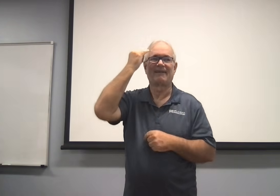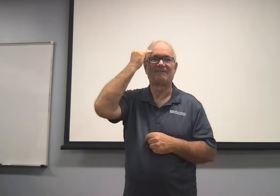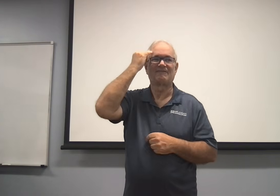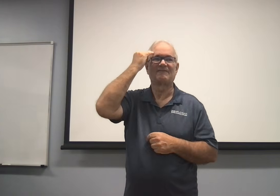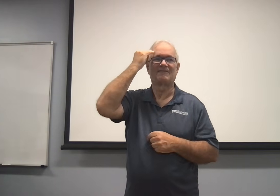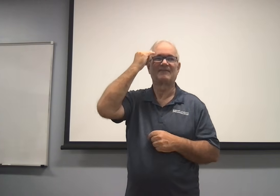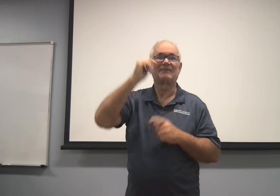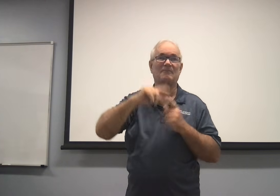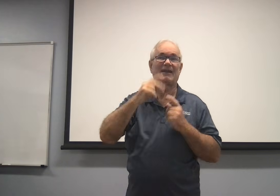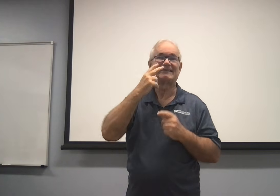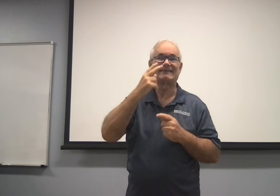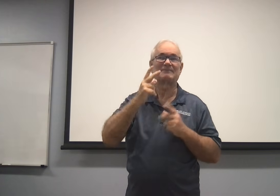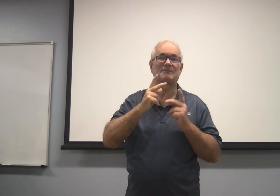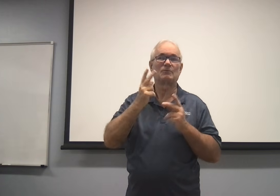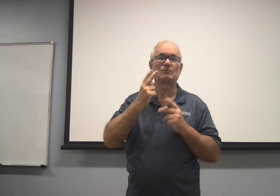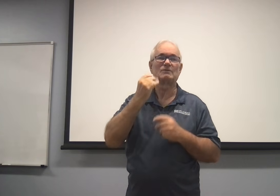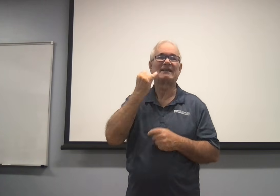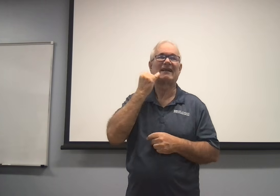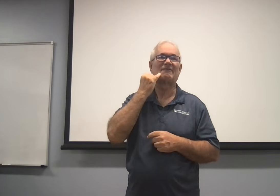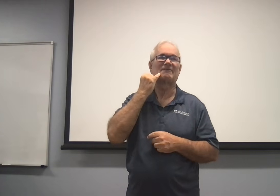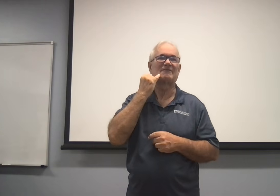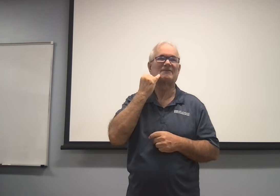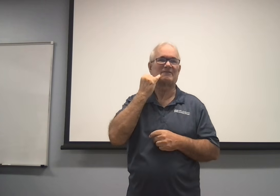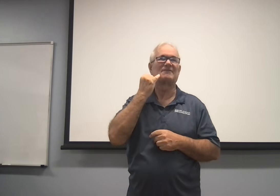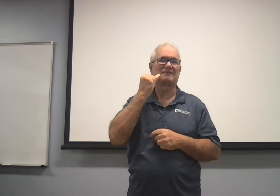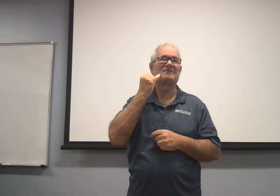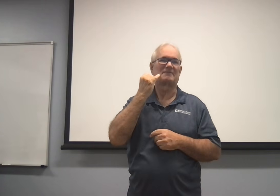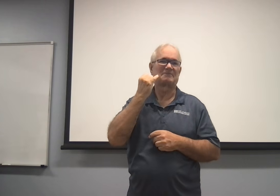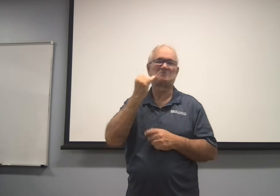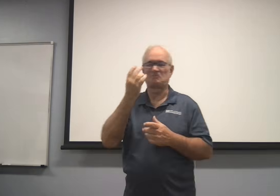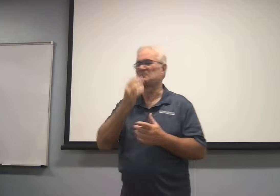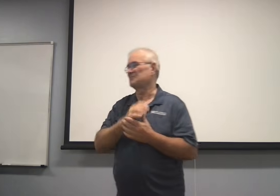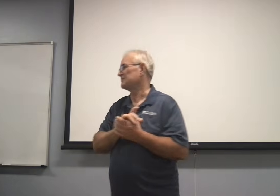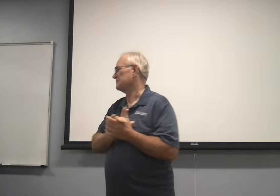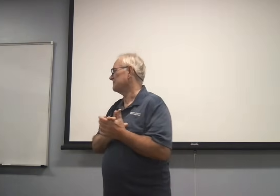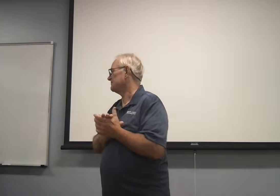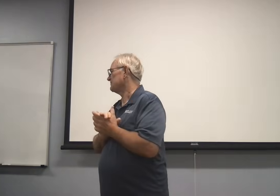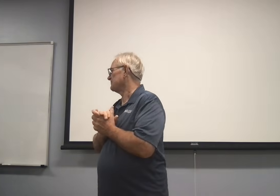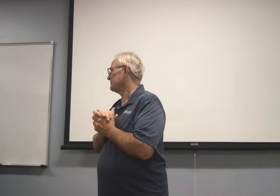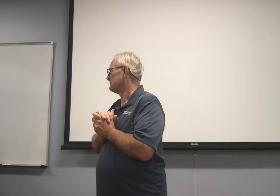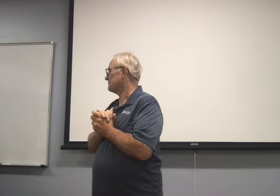this is the right way to sign it though, it's if. But I've seen people who do if down here. I sign if.